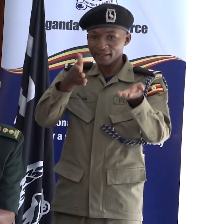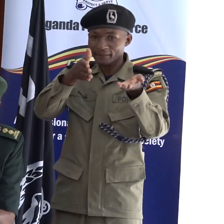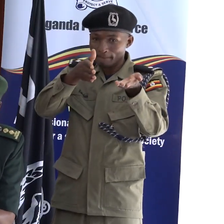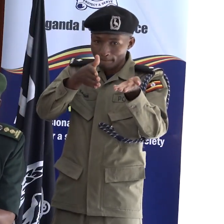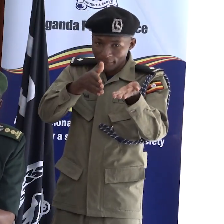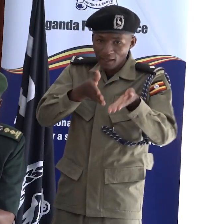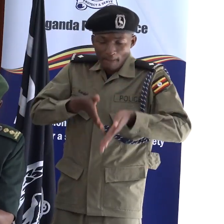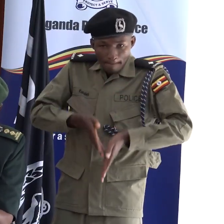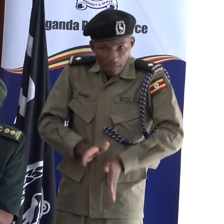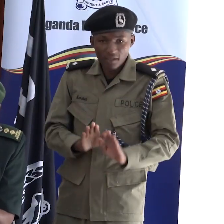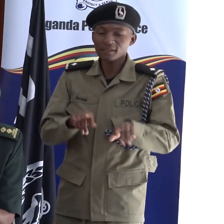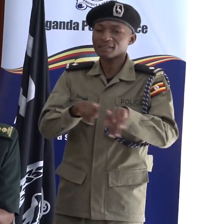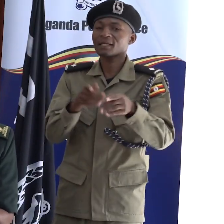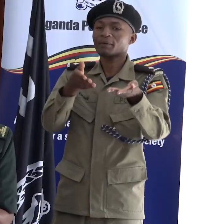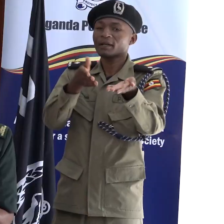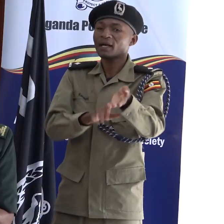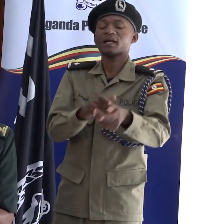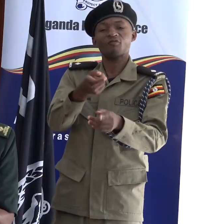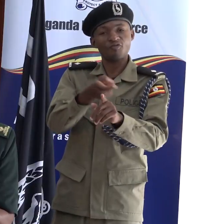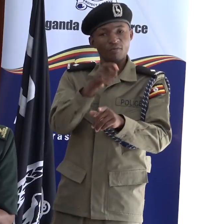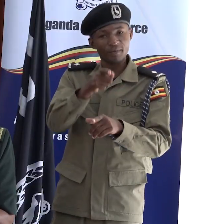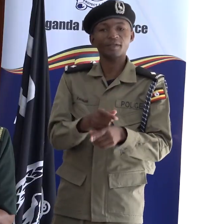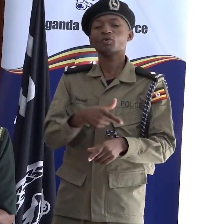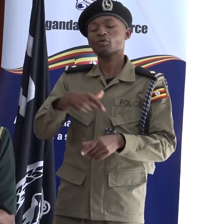from, go to LC1 and get